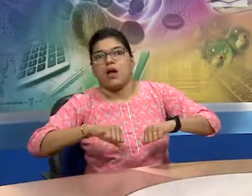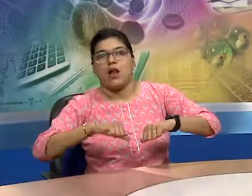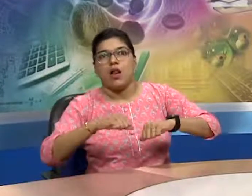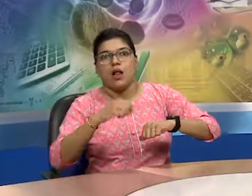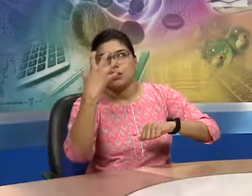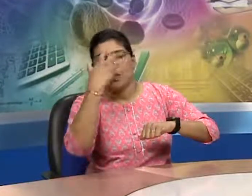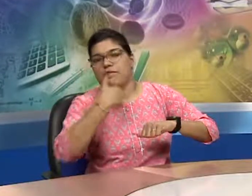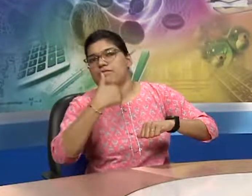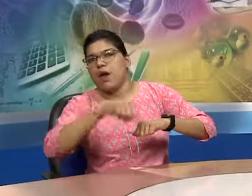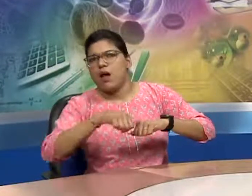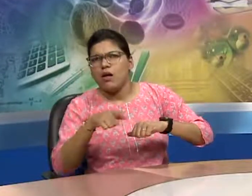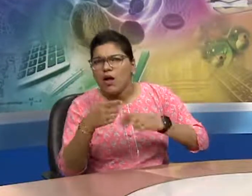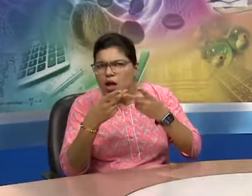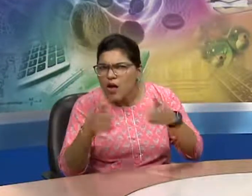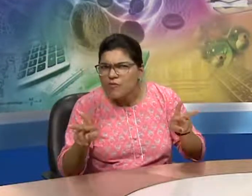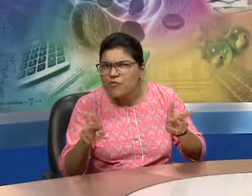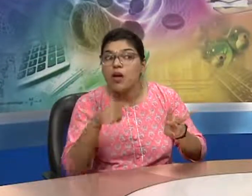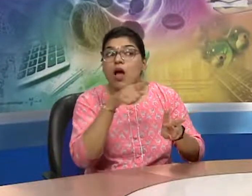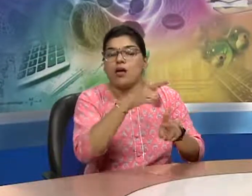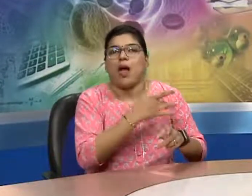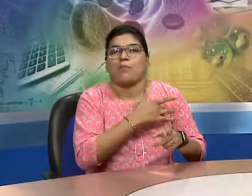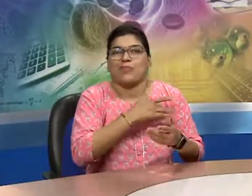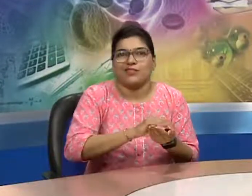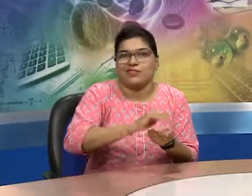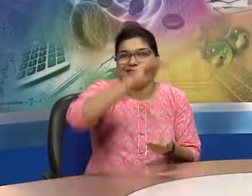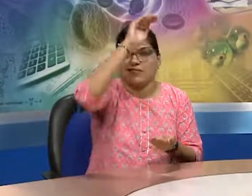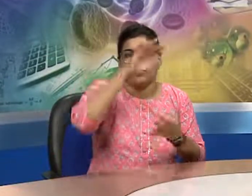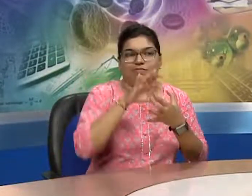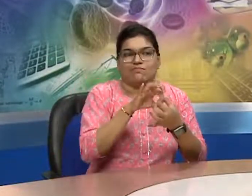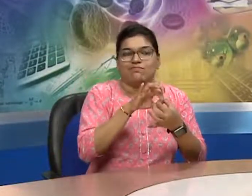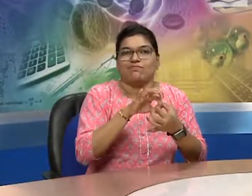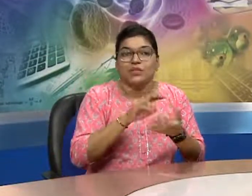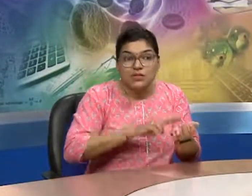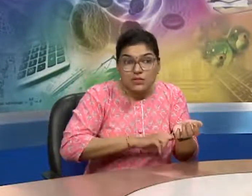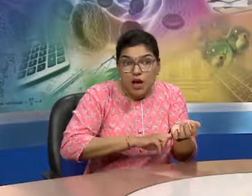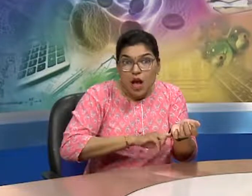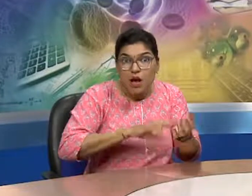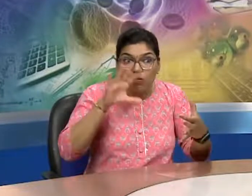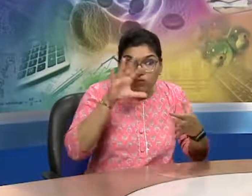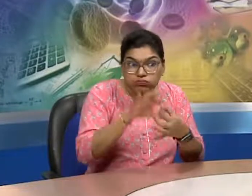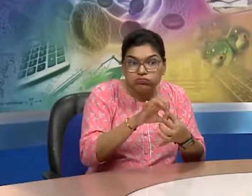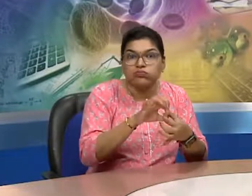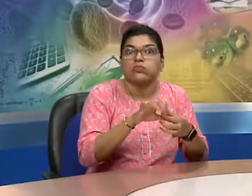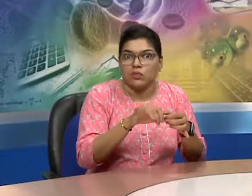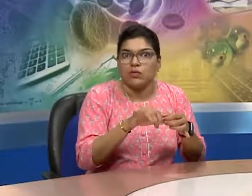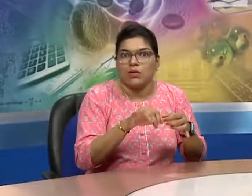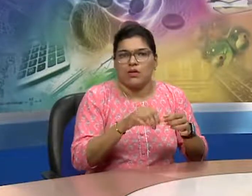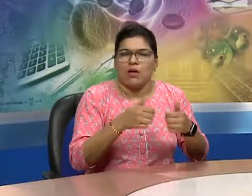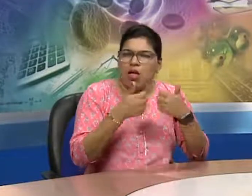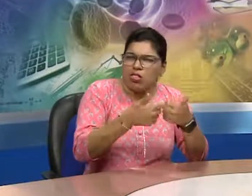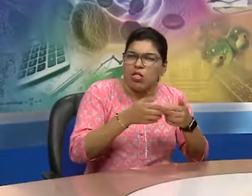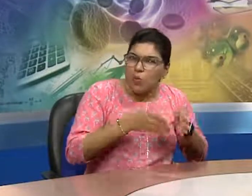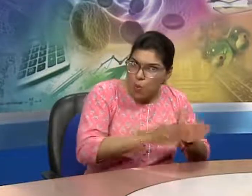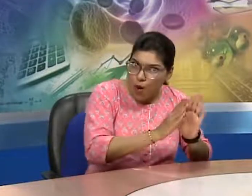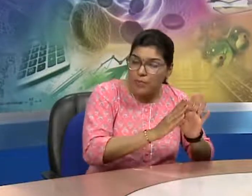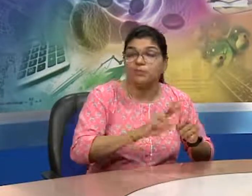or it is just normal, but the camel can easily